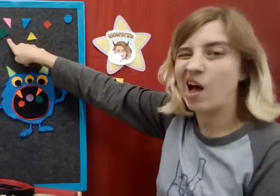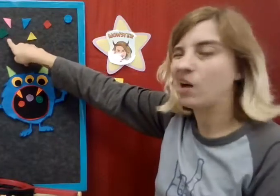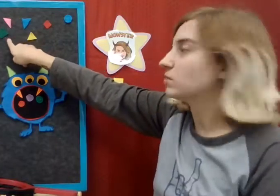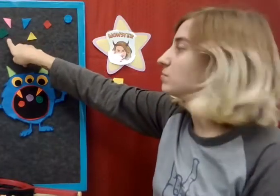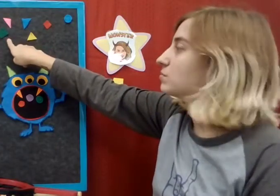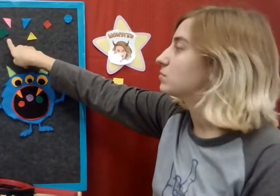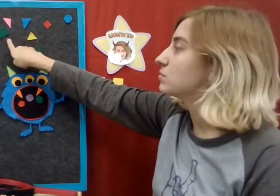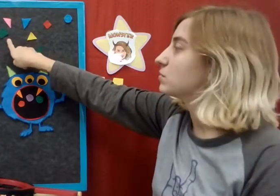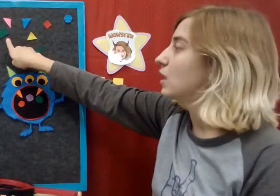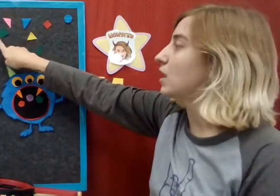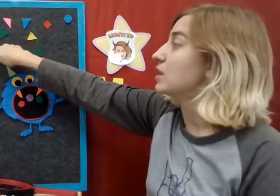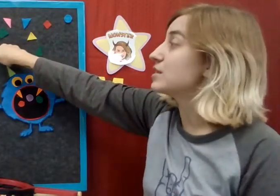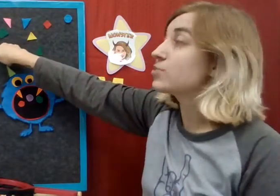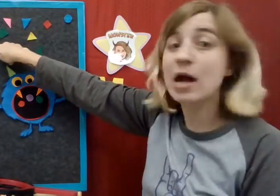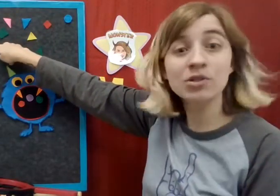No. Is this round?